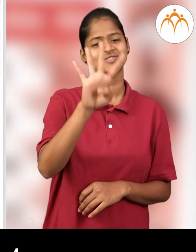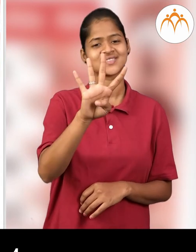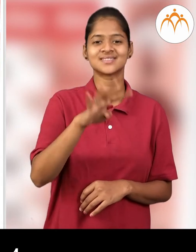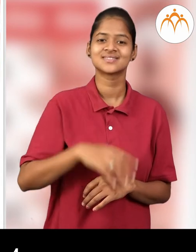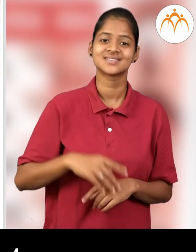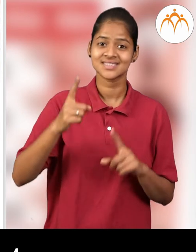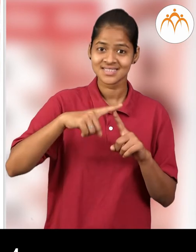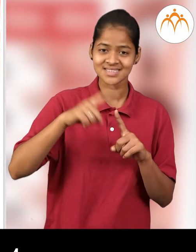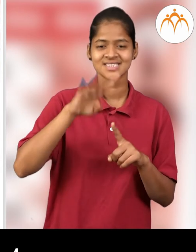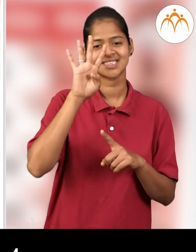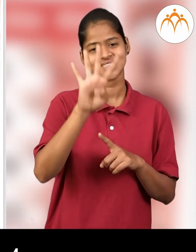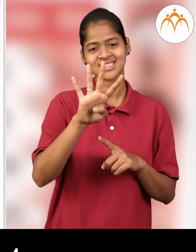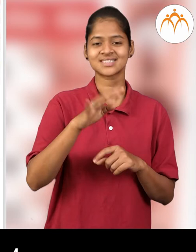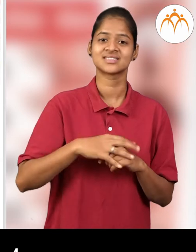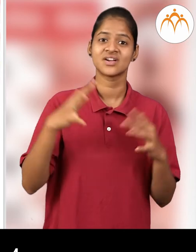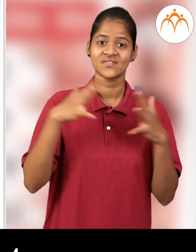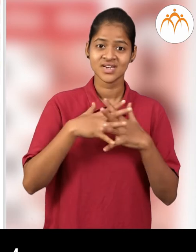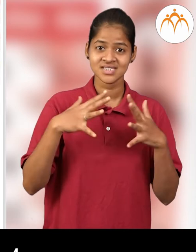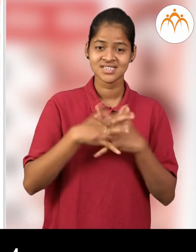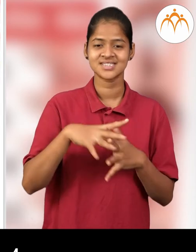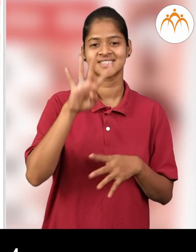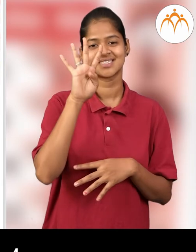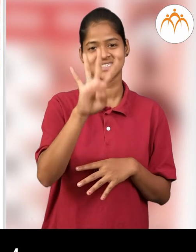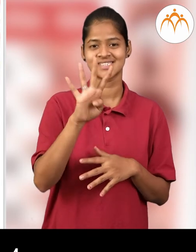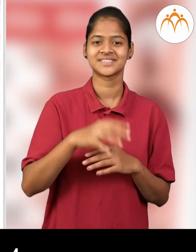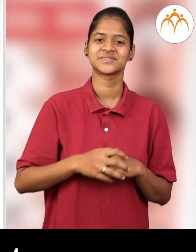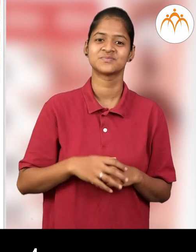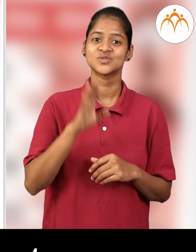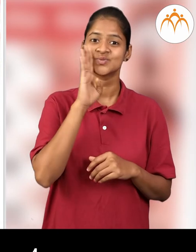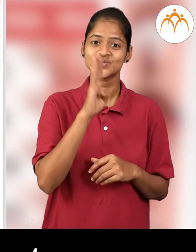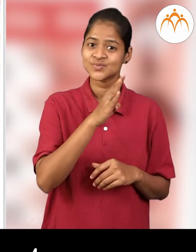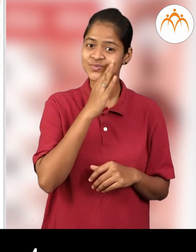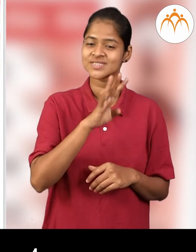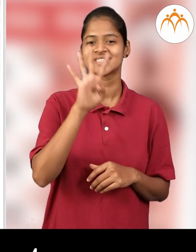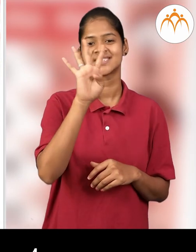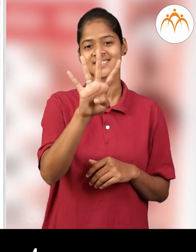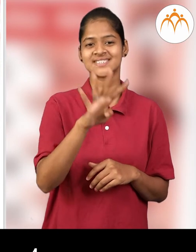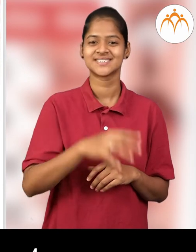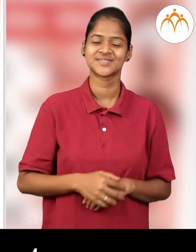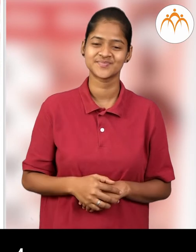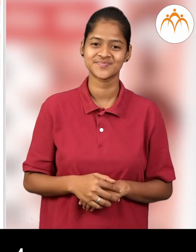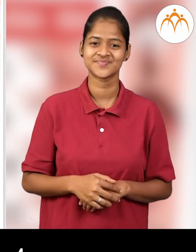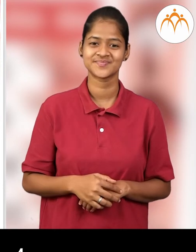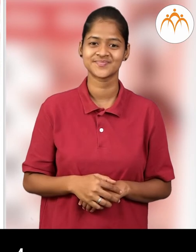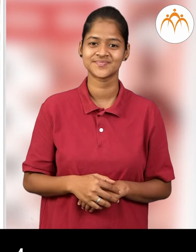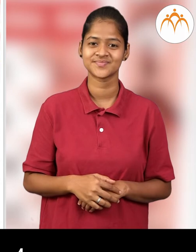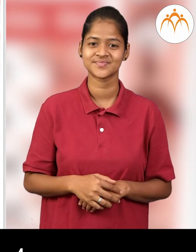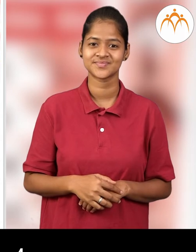to 4. Tuesdays equal to 4. Wednesdays 4. And Thursdays again